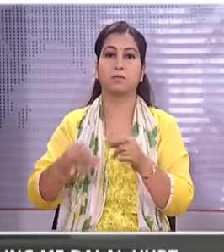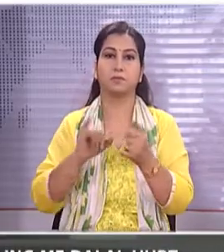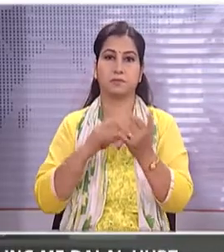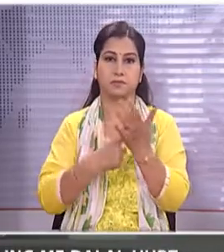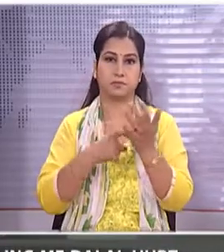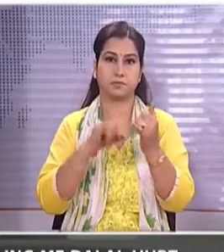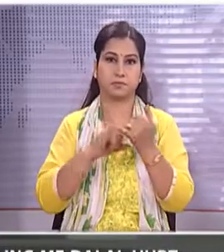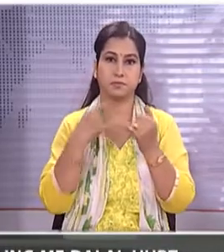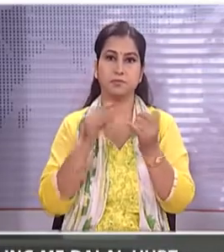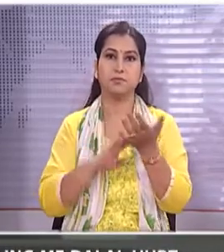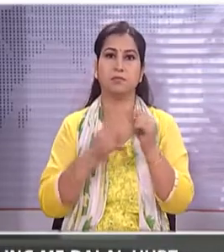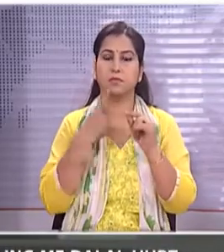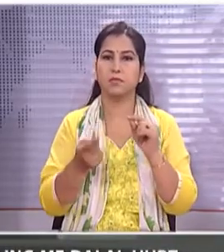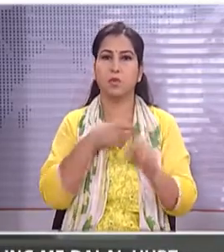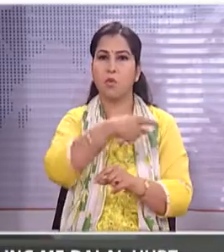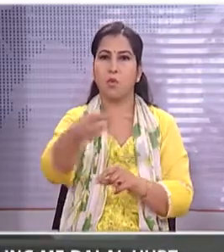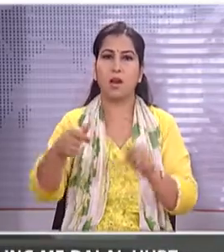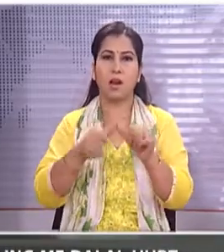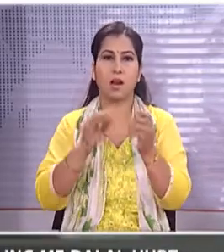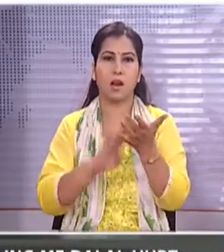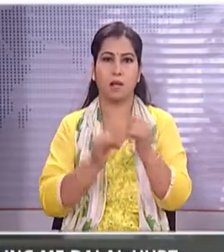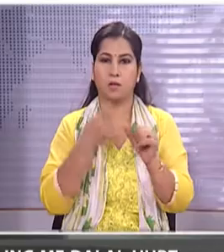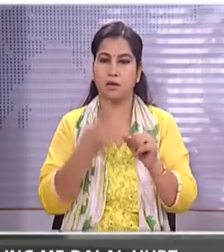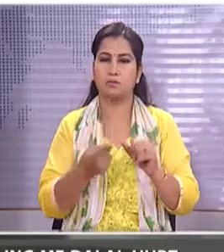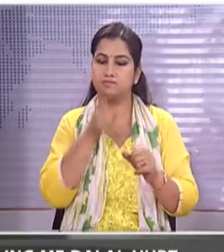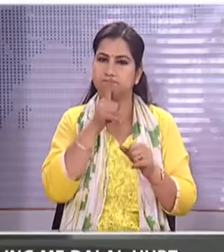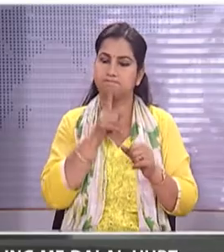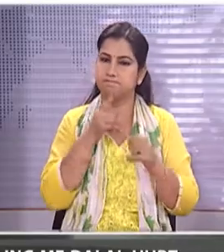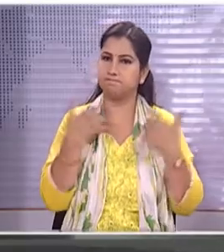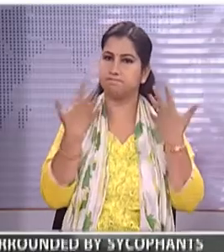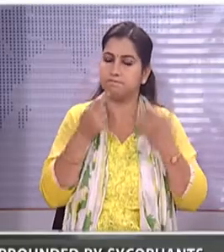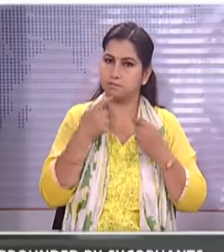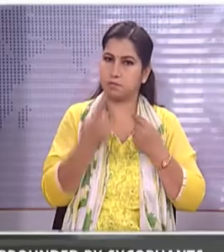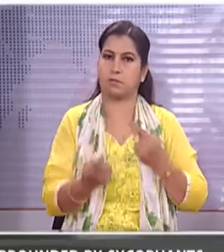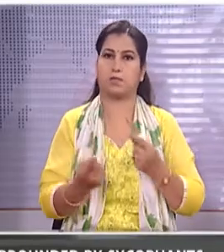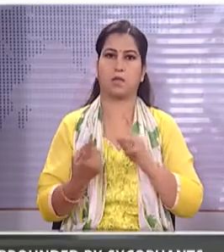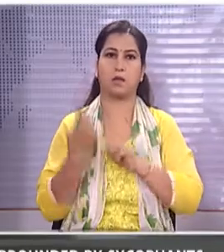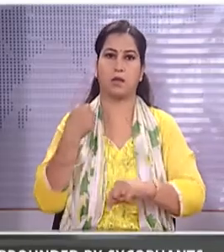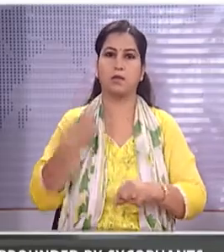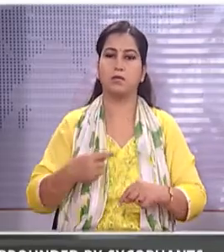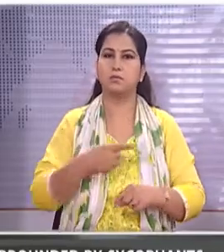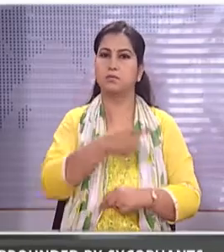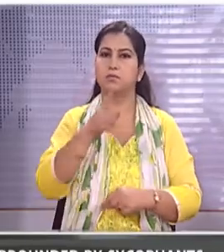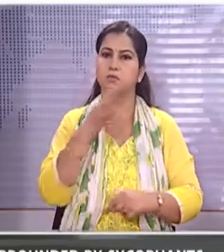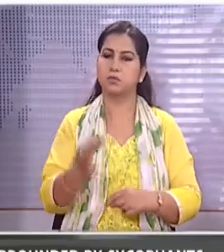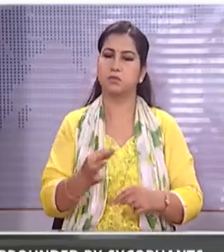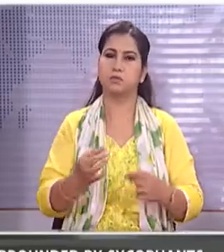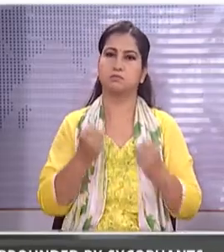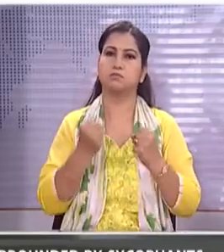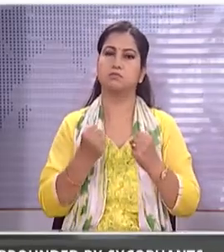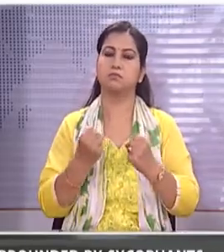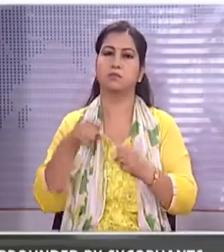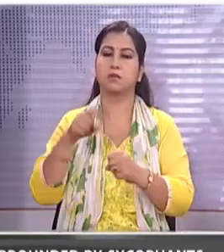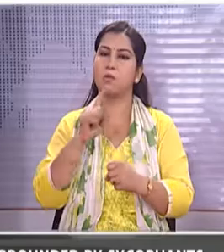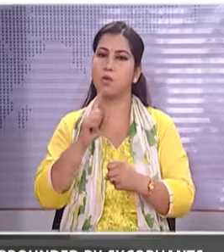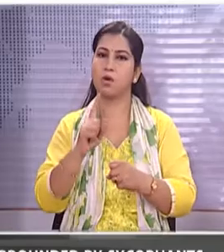MP and the man in the eye of the storm, Amar Singh, broke his silence. Now, Amar Singh, considered by many as the real bone of contention